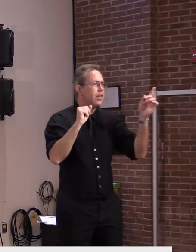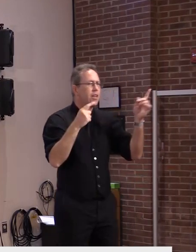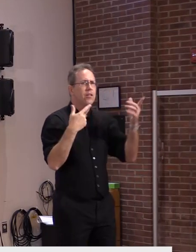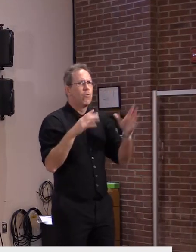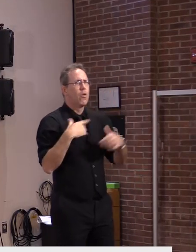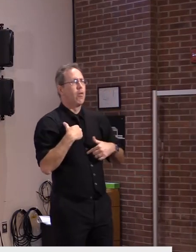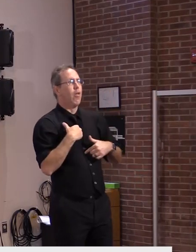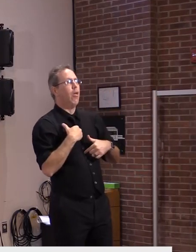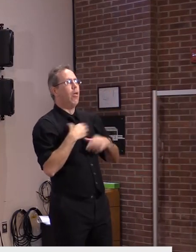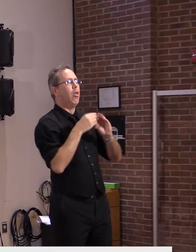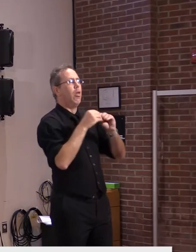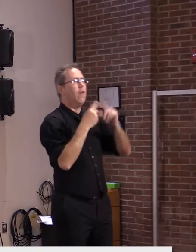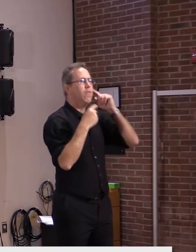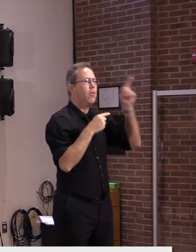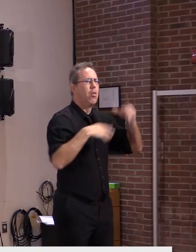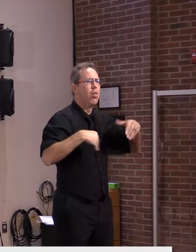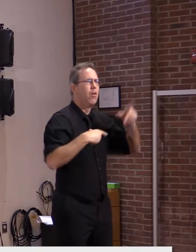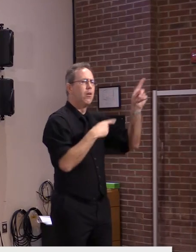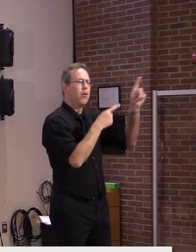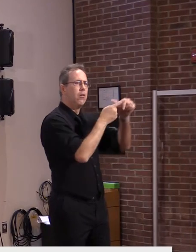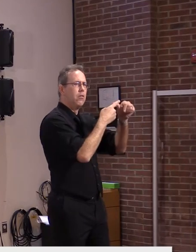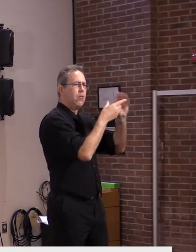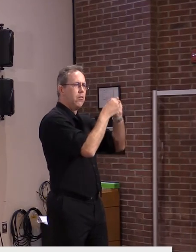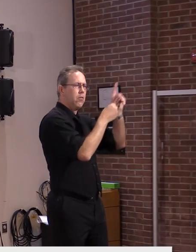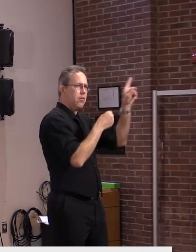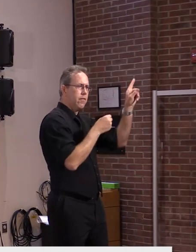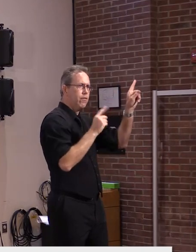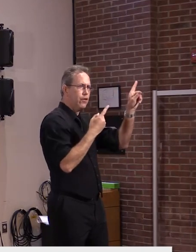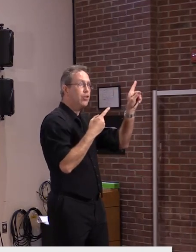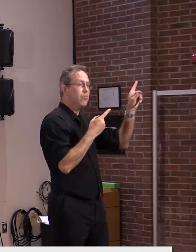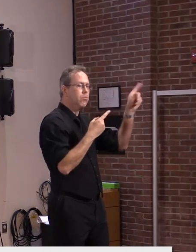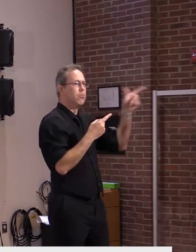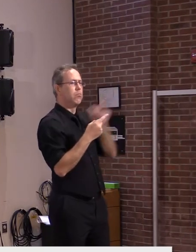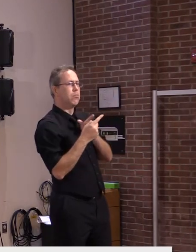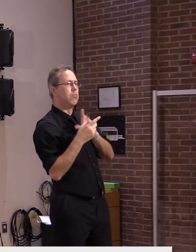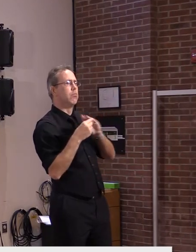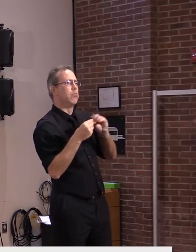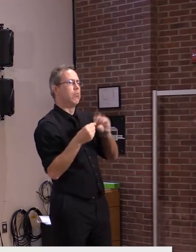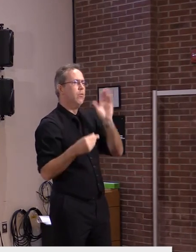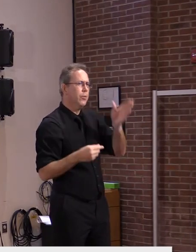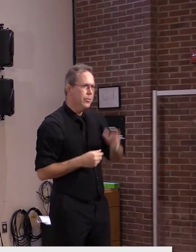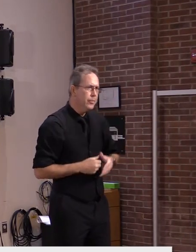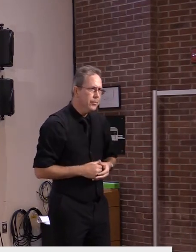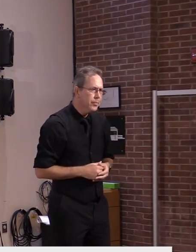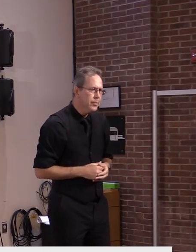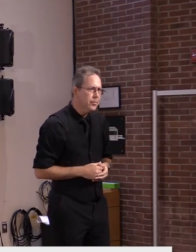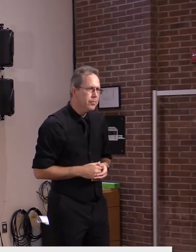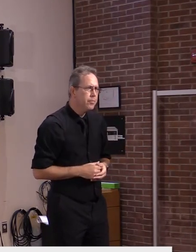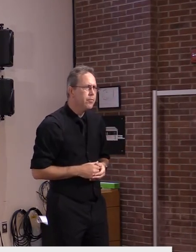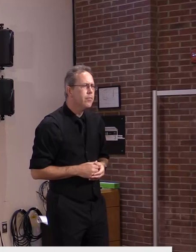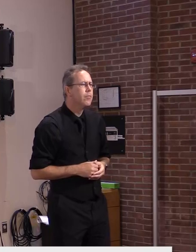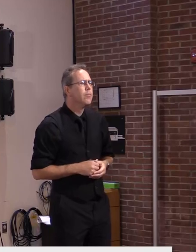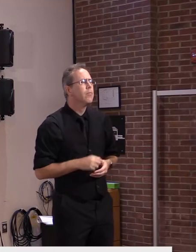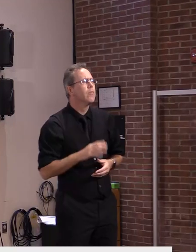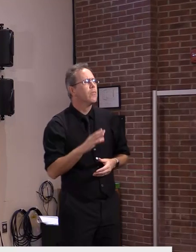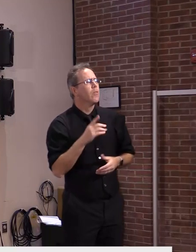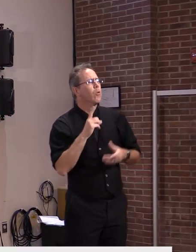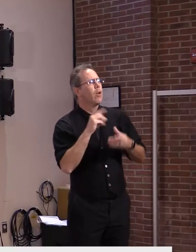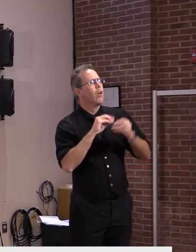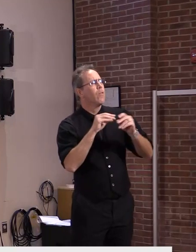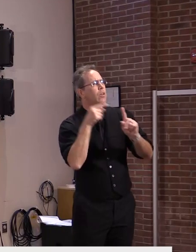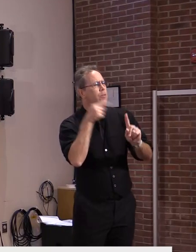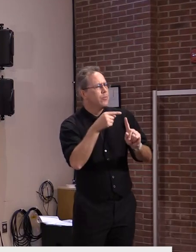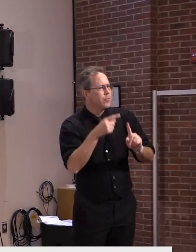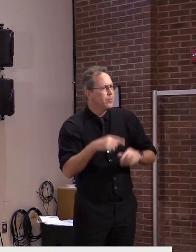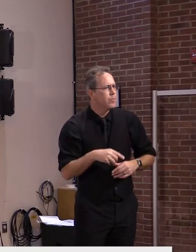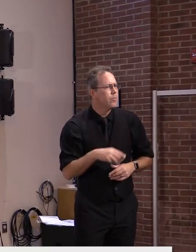boosters. So we'll hear more. I also wanted to just take this chance to clarify 5 pediatric